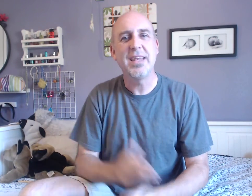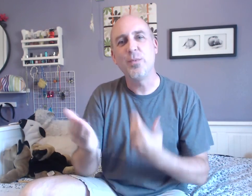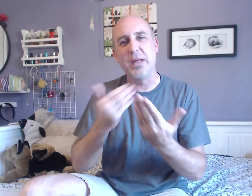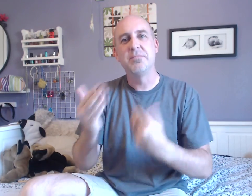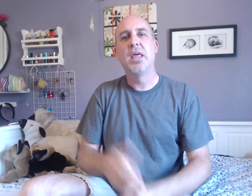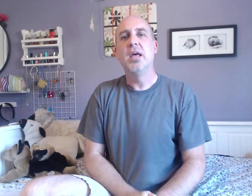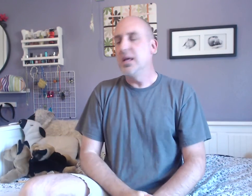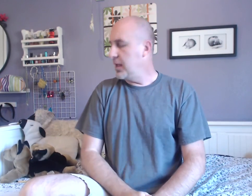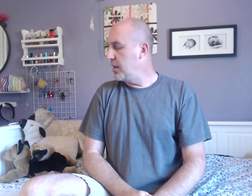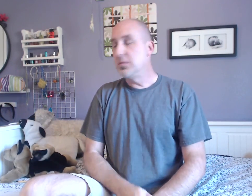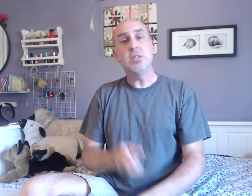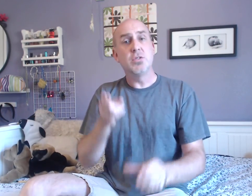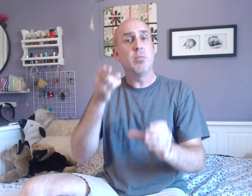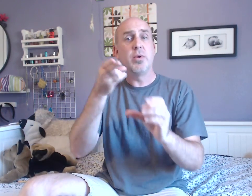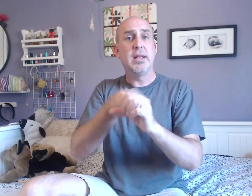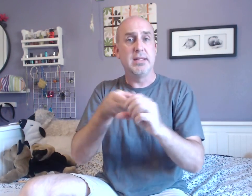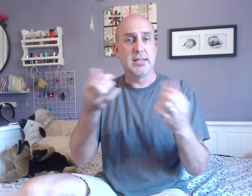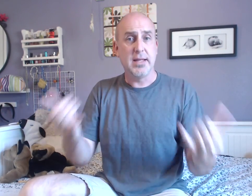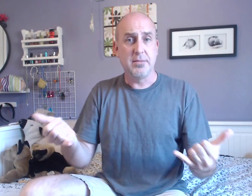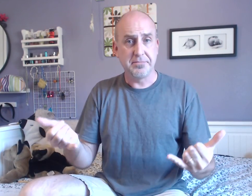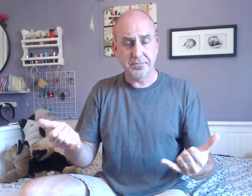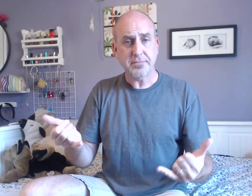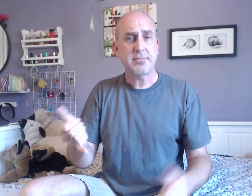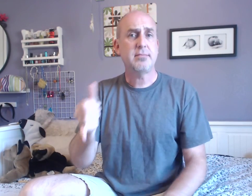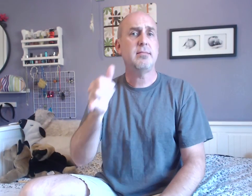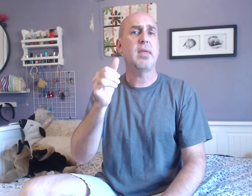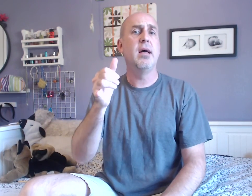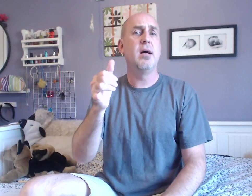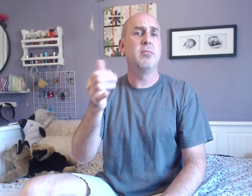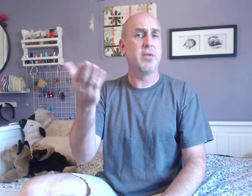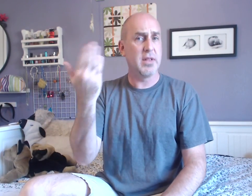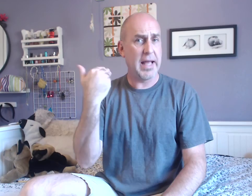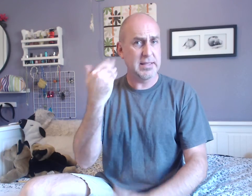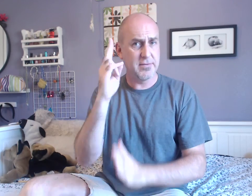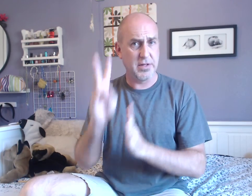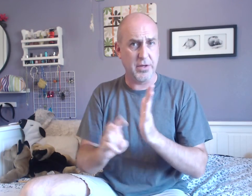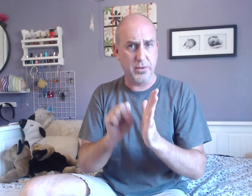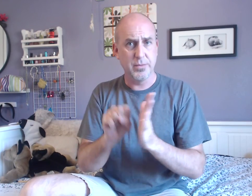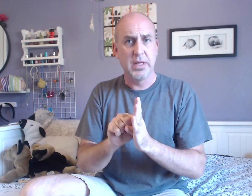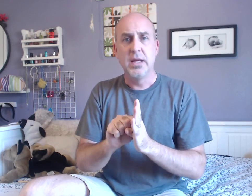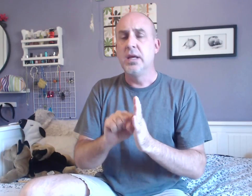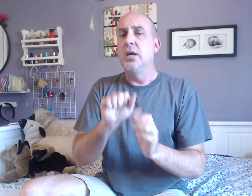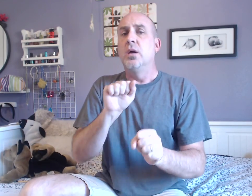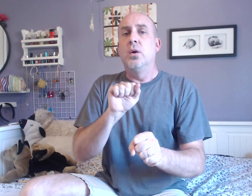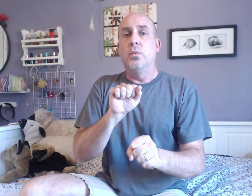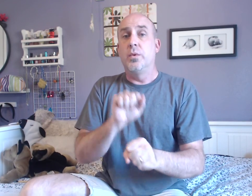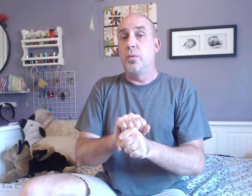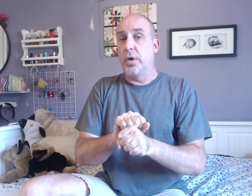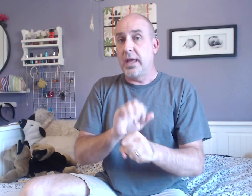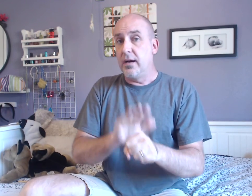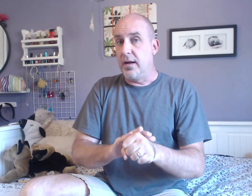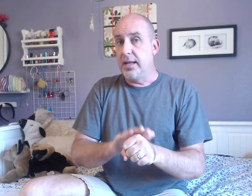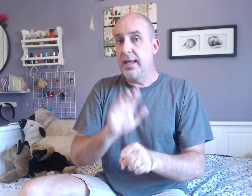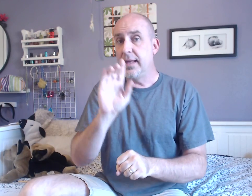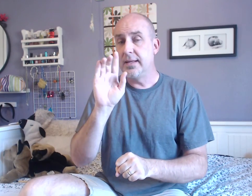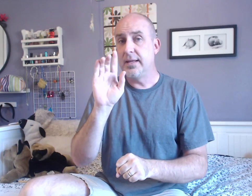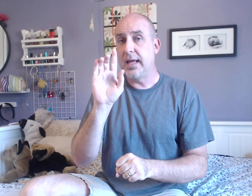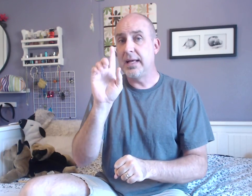anyway, let's jump right in today. For the last video, we were working on